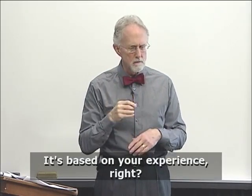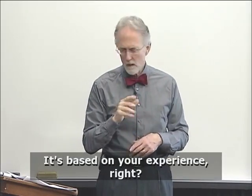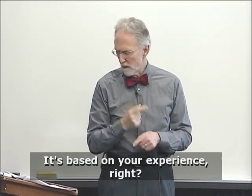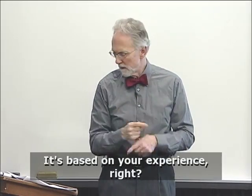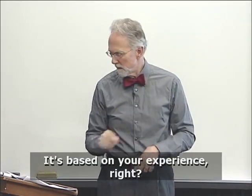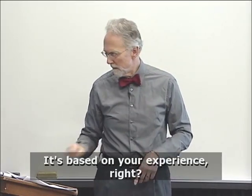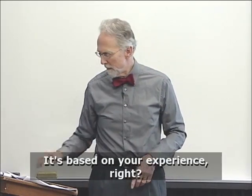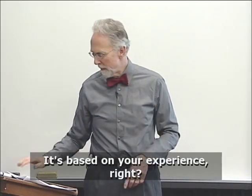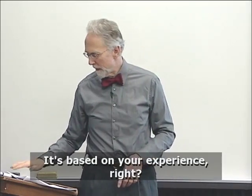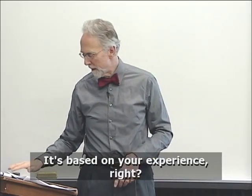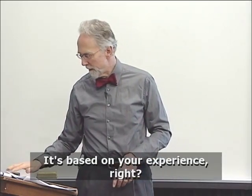right?